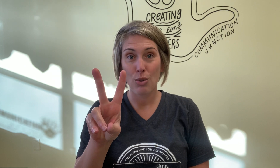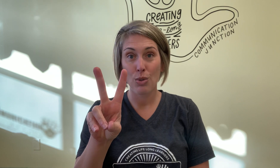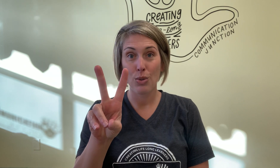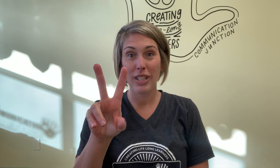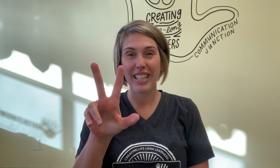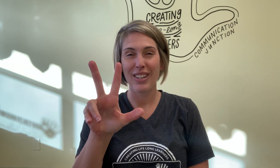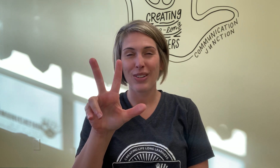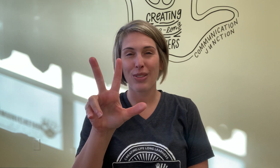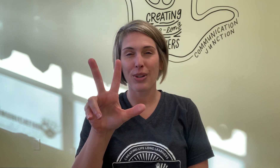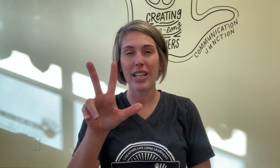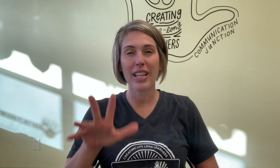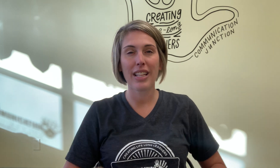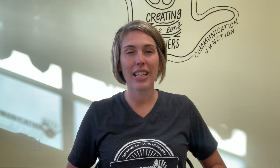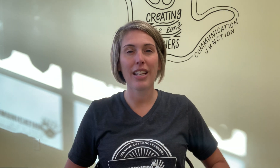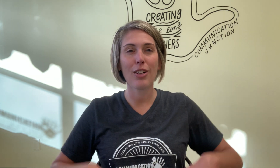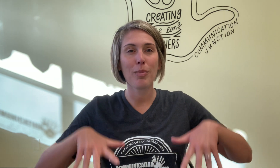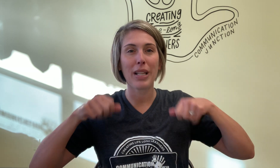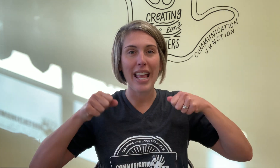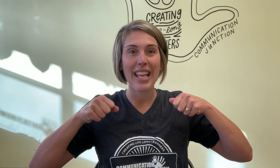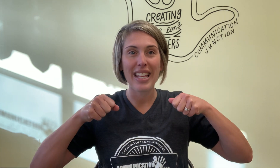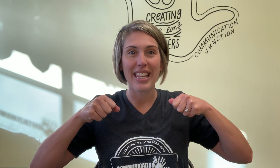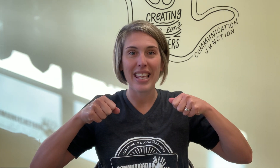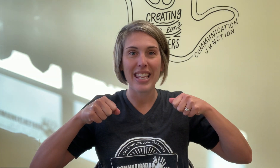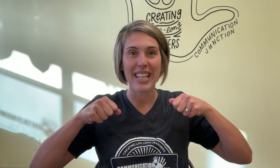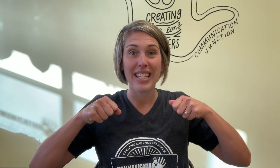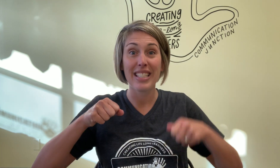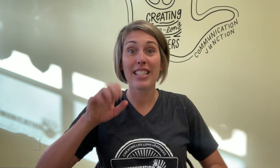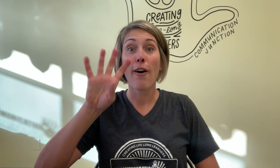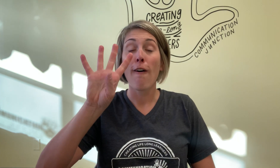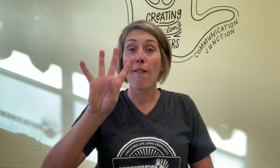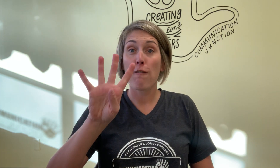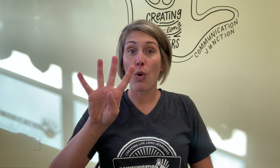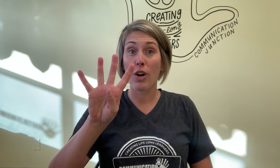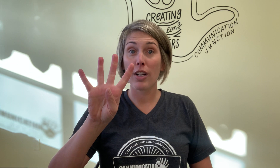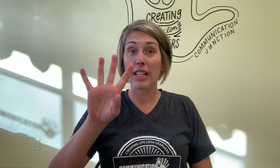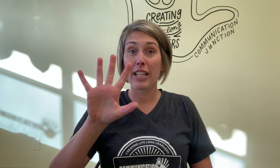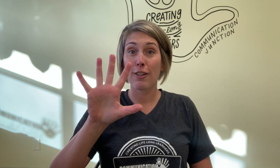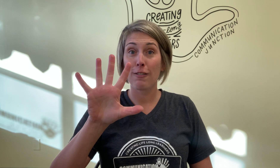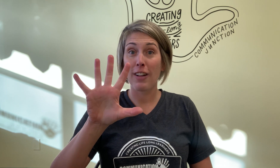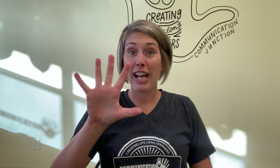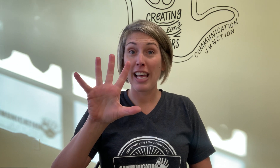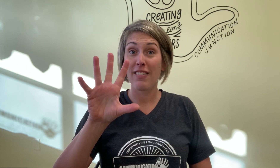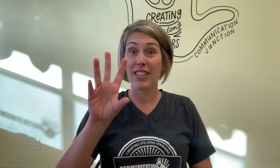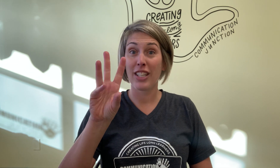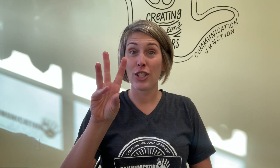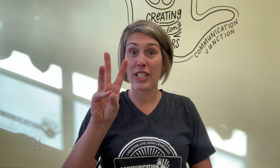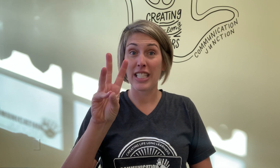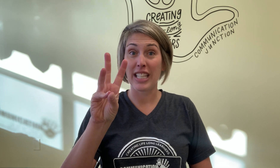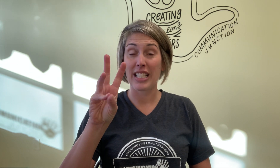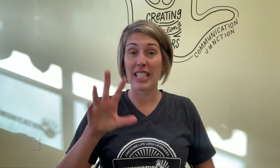2 little, 3 little blankies. 4 little, 5 little, 6